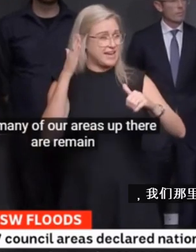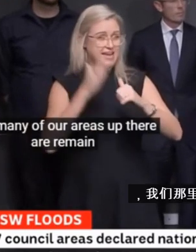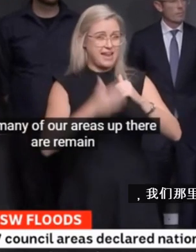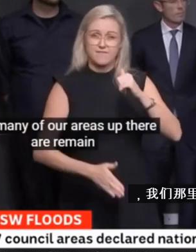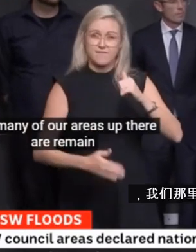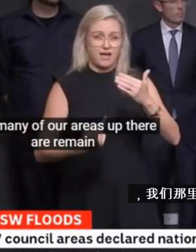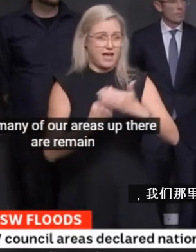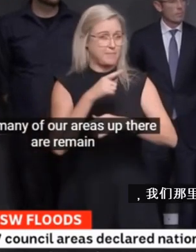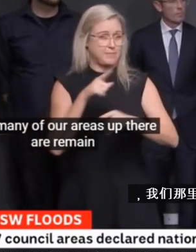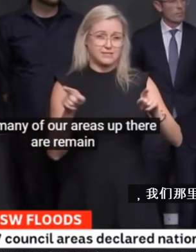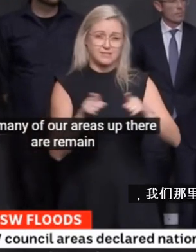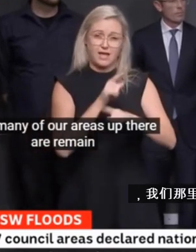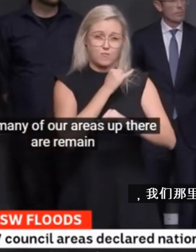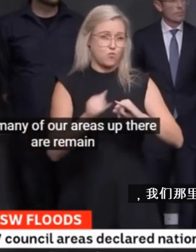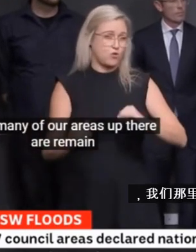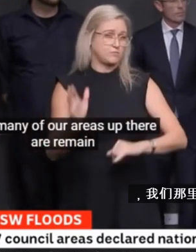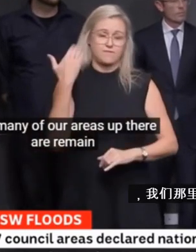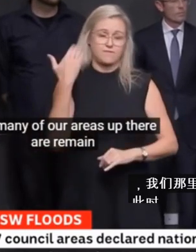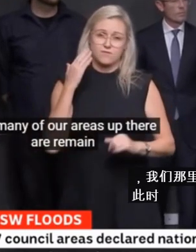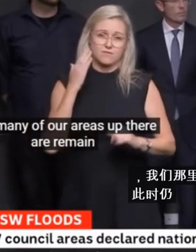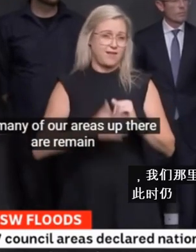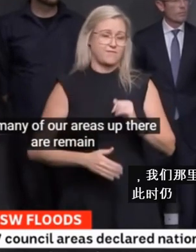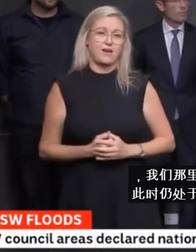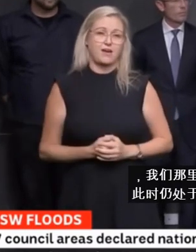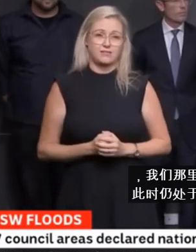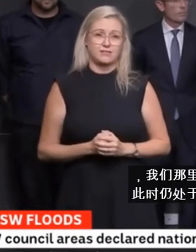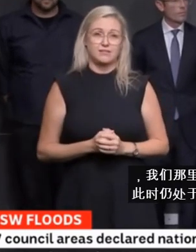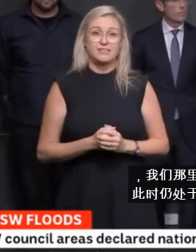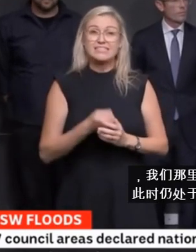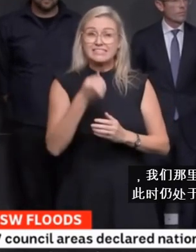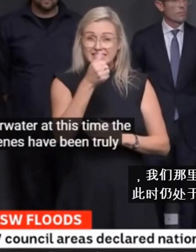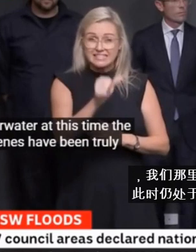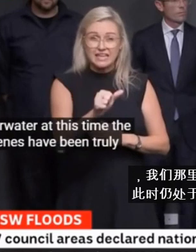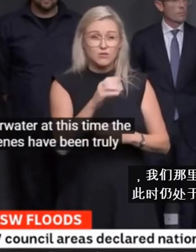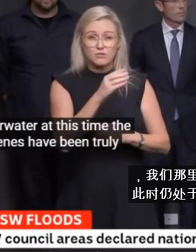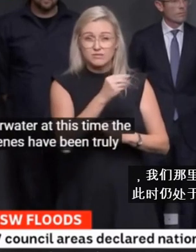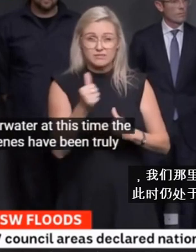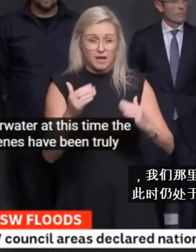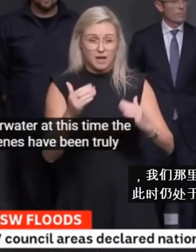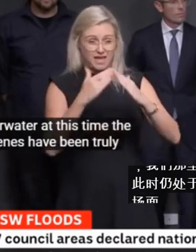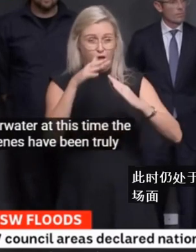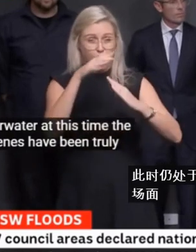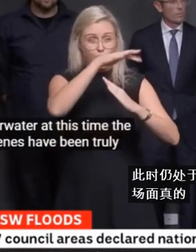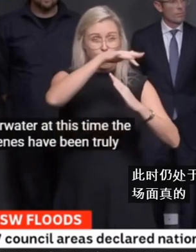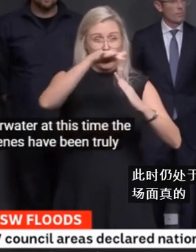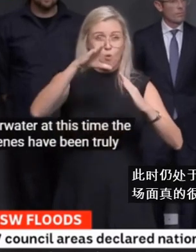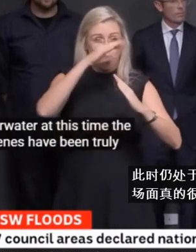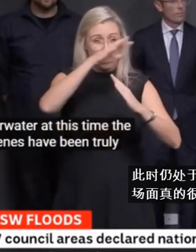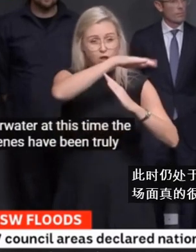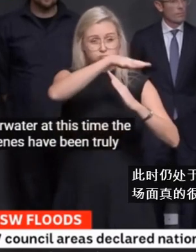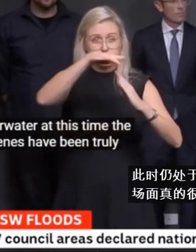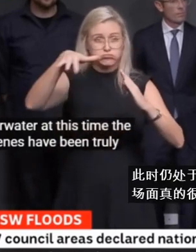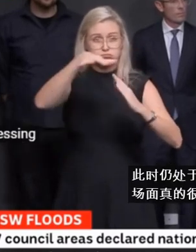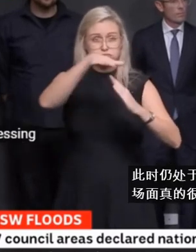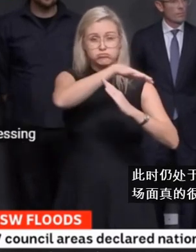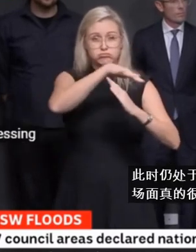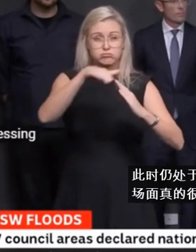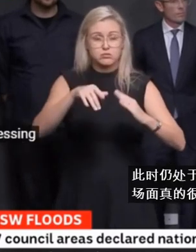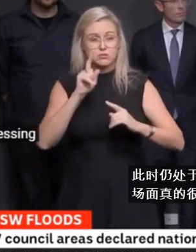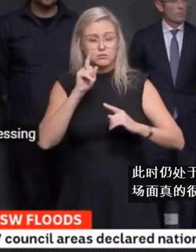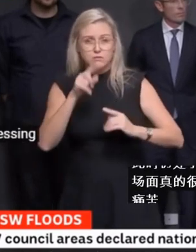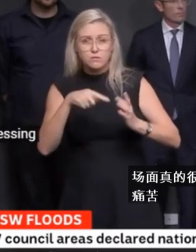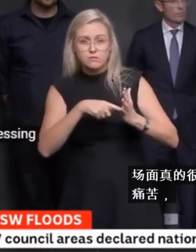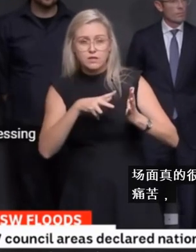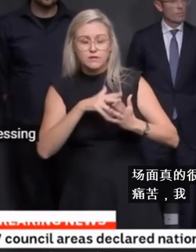many of our areas up there remain underwater at this time. The scenes have been truly